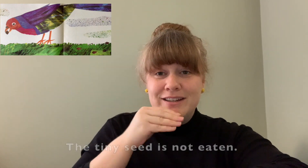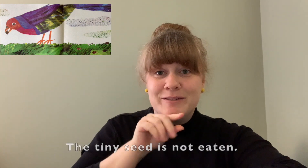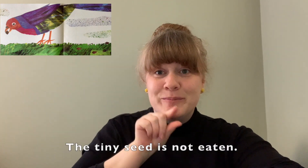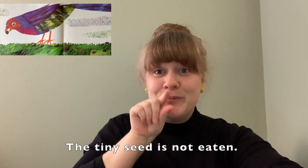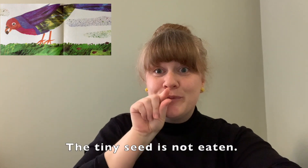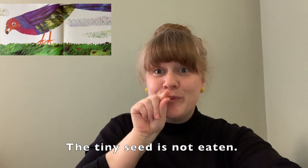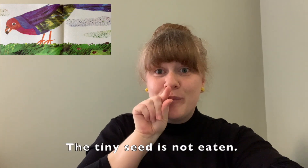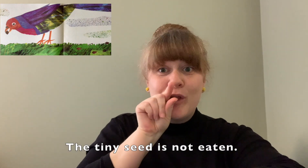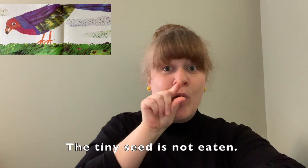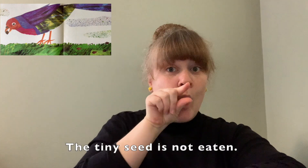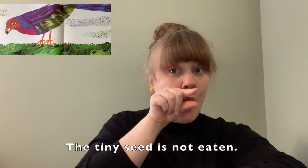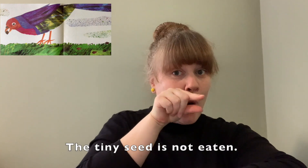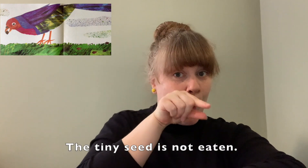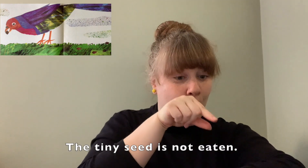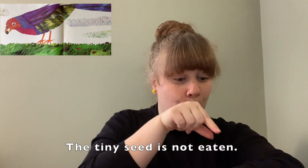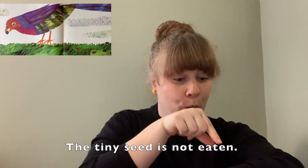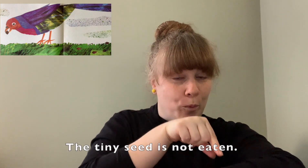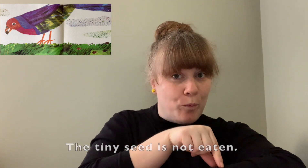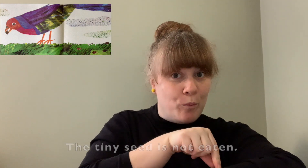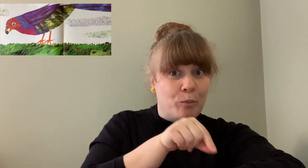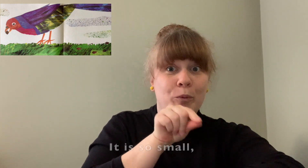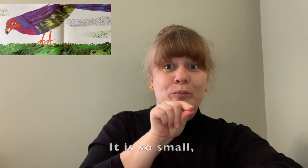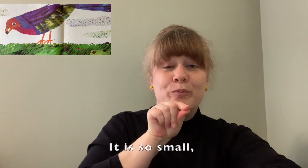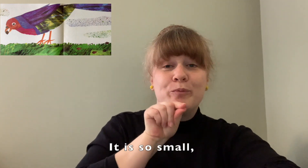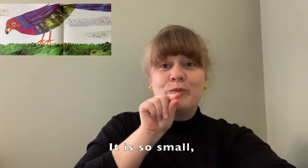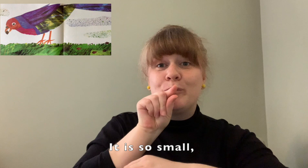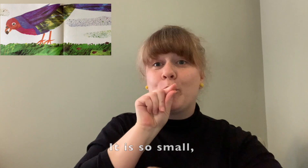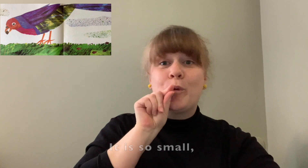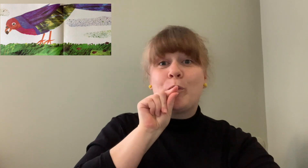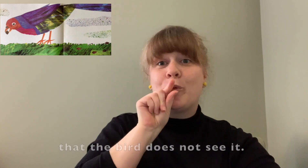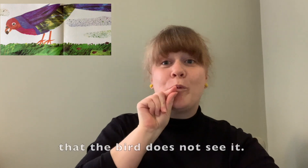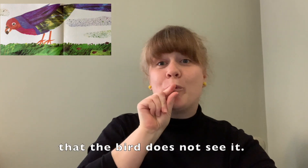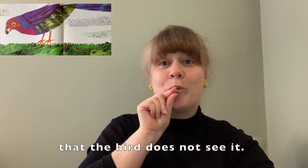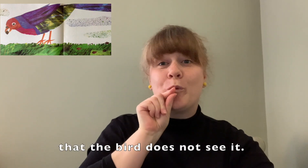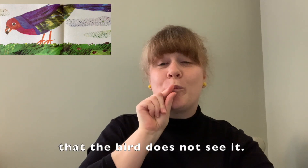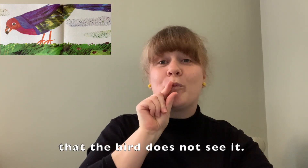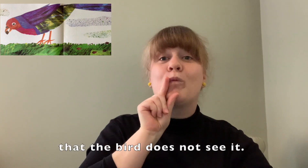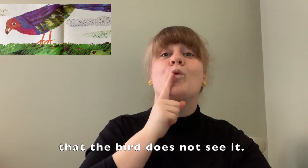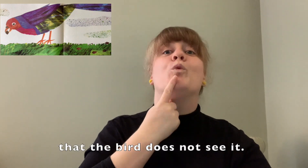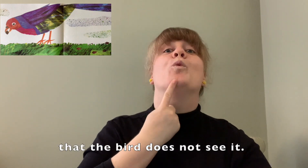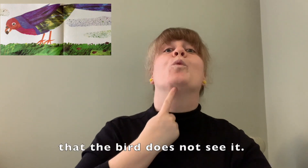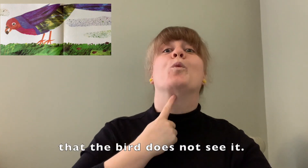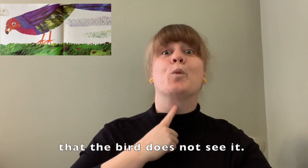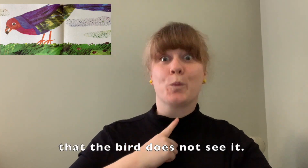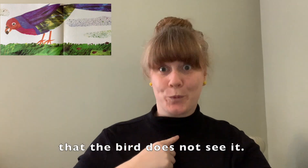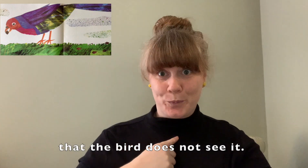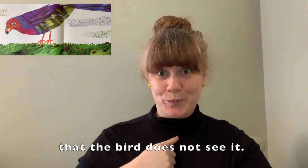The tiny seed is not eaten. It is so small that the bird does not see it.